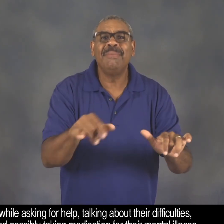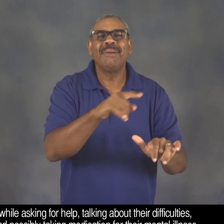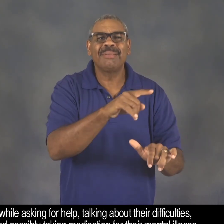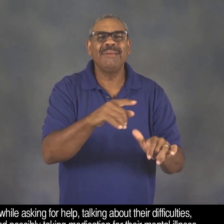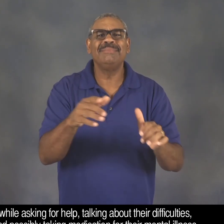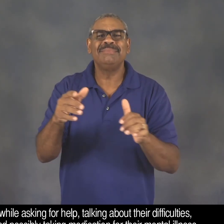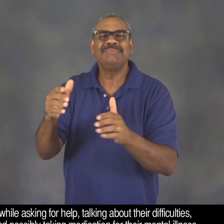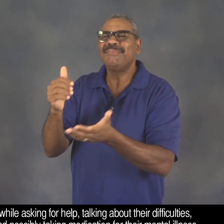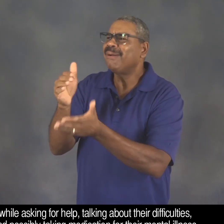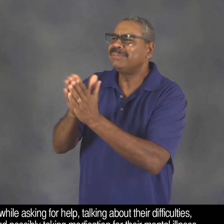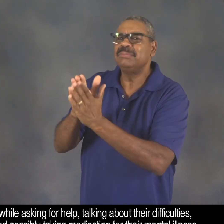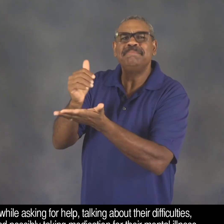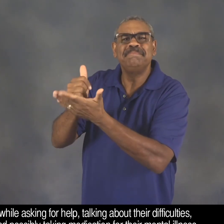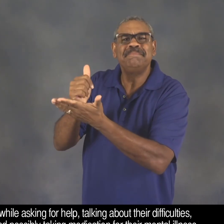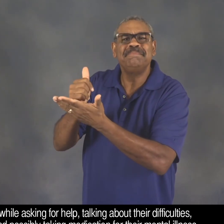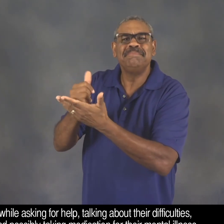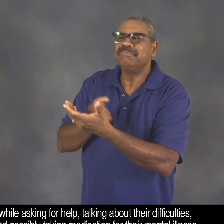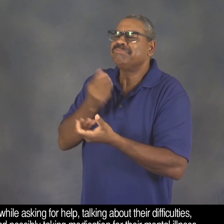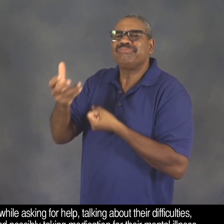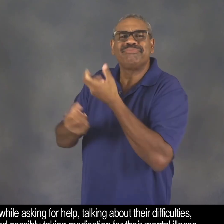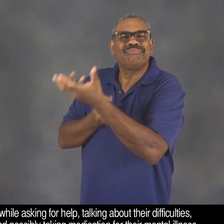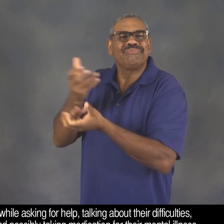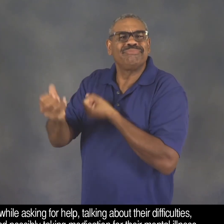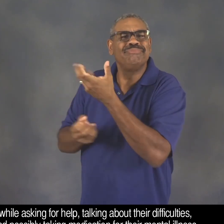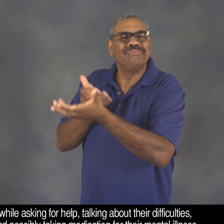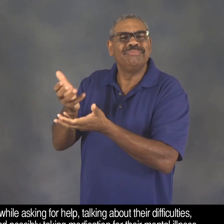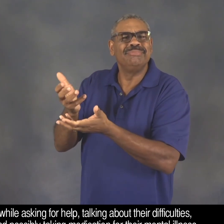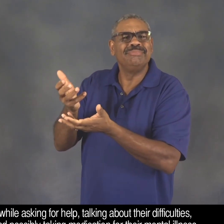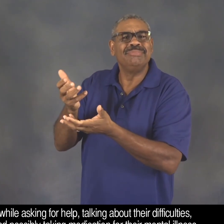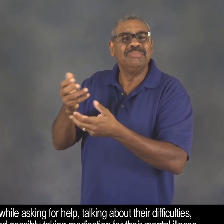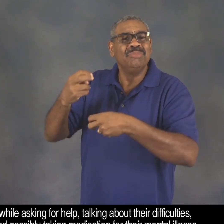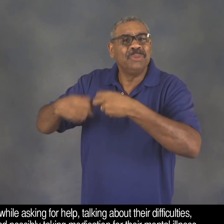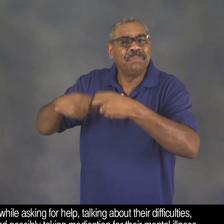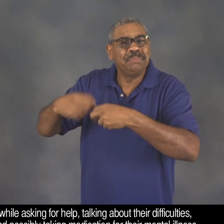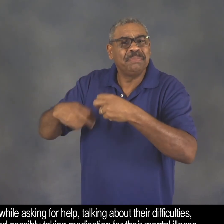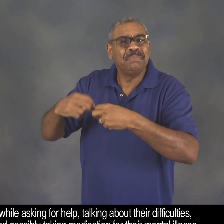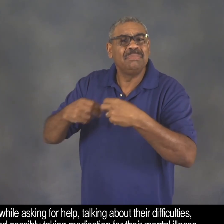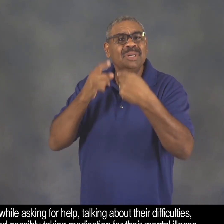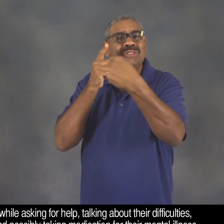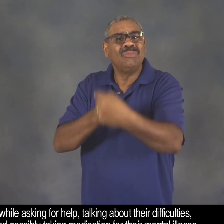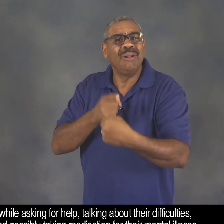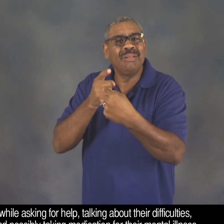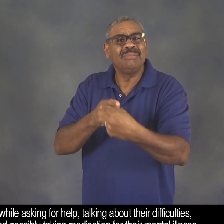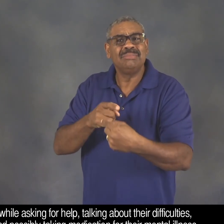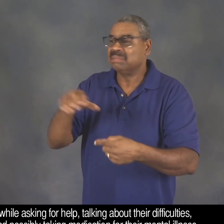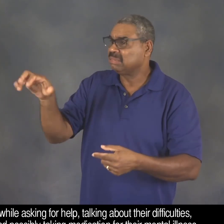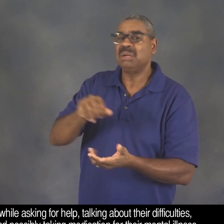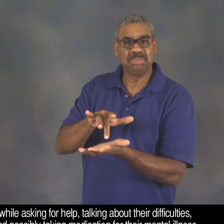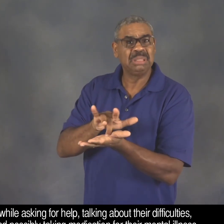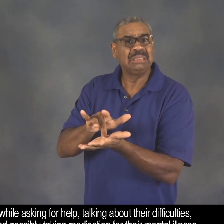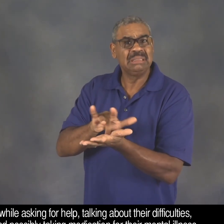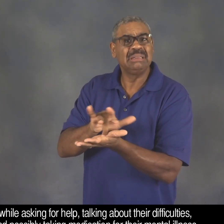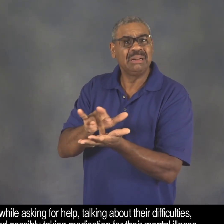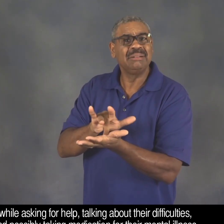talking about their difficulties, and possibly taking medication for their mental illness.